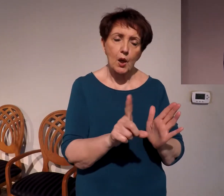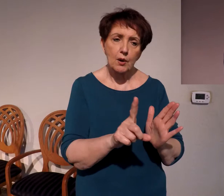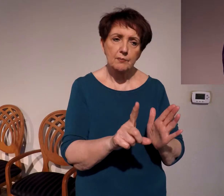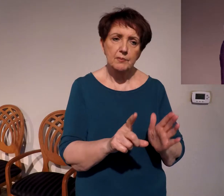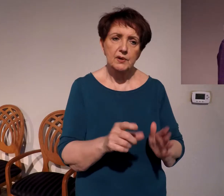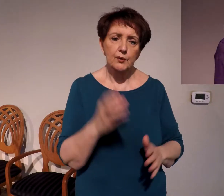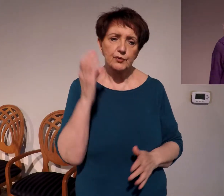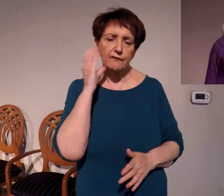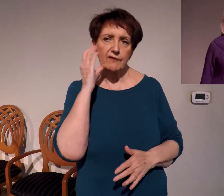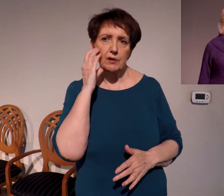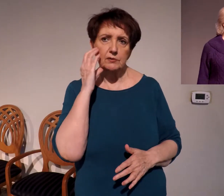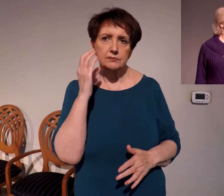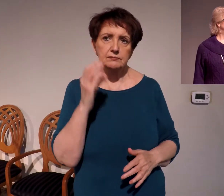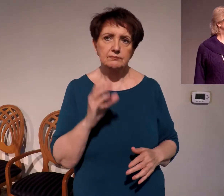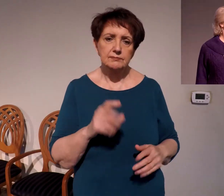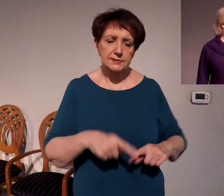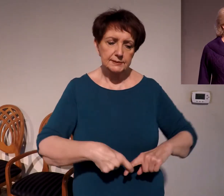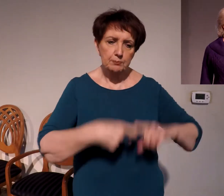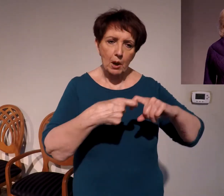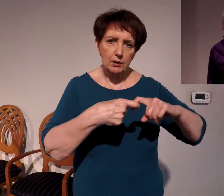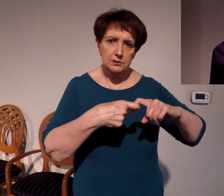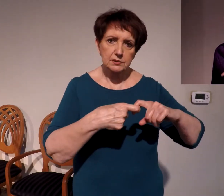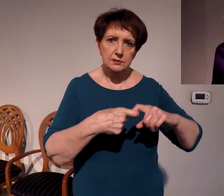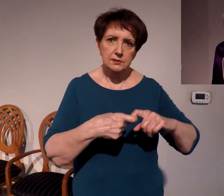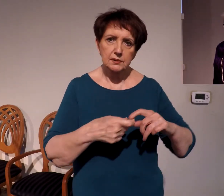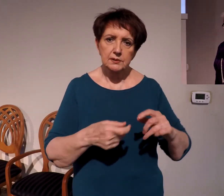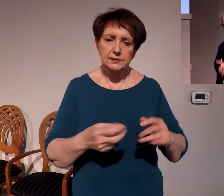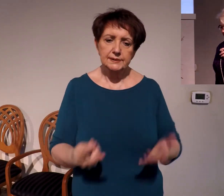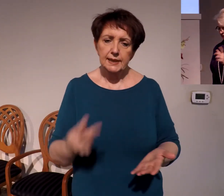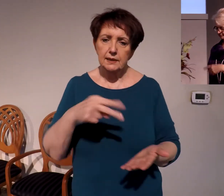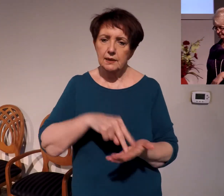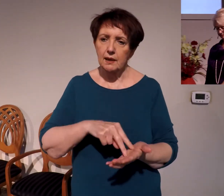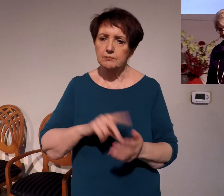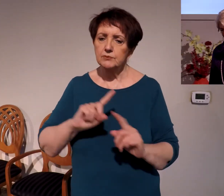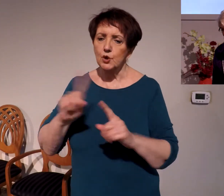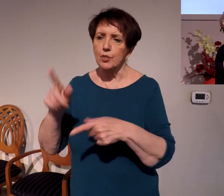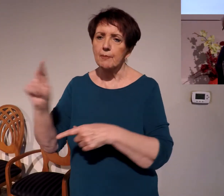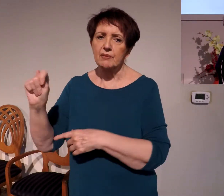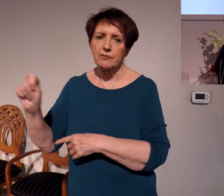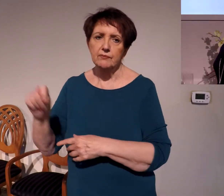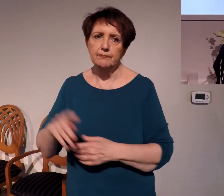phone. Something. Stand up. Go to the restroom.